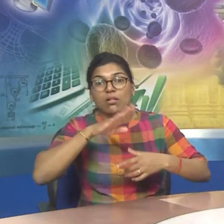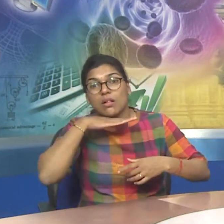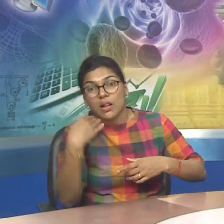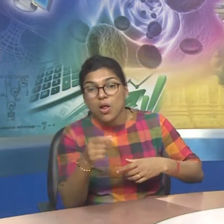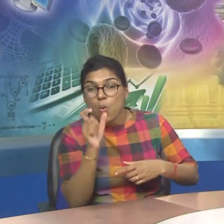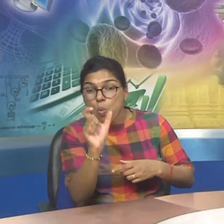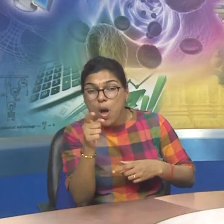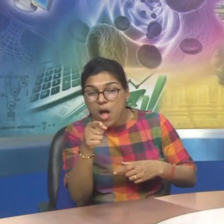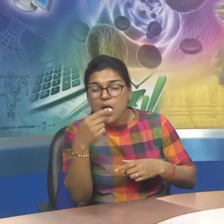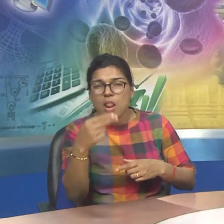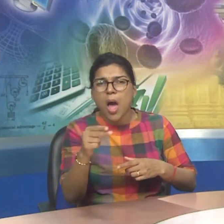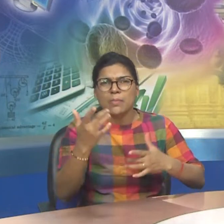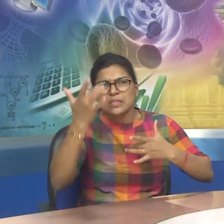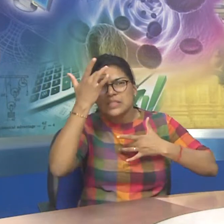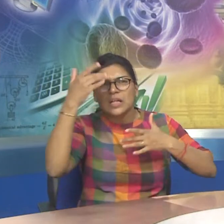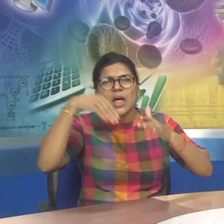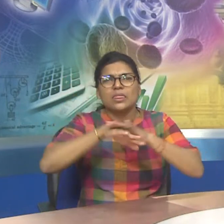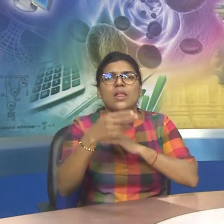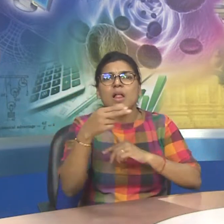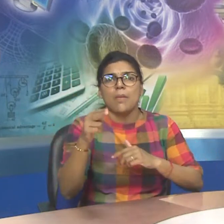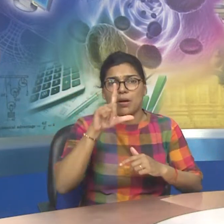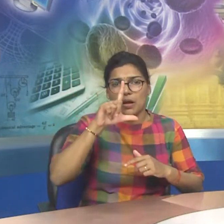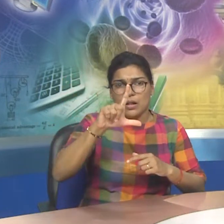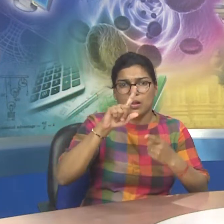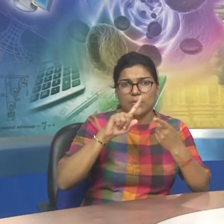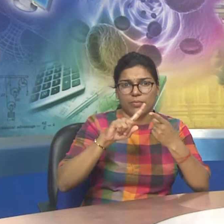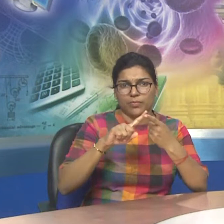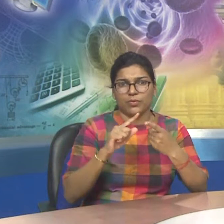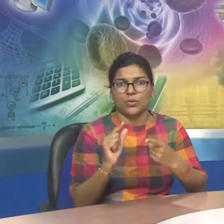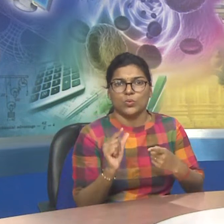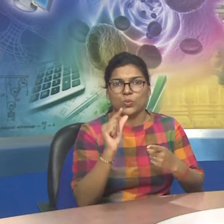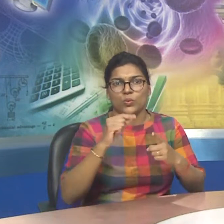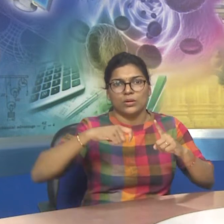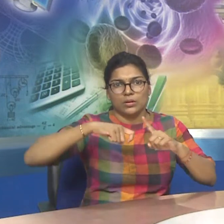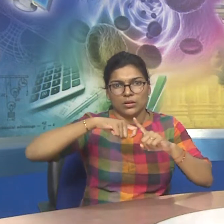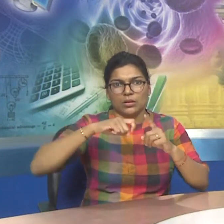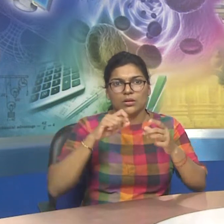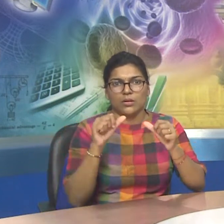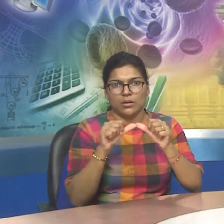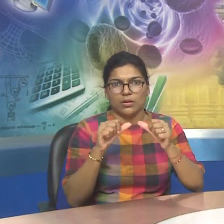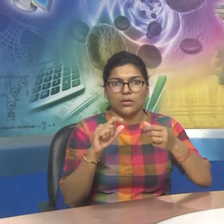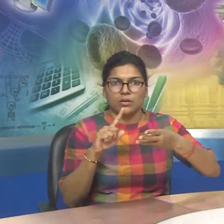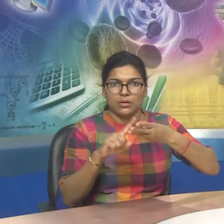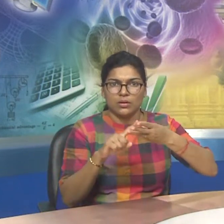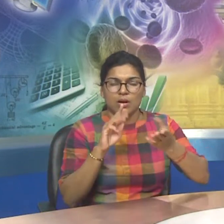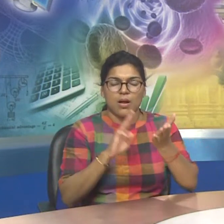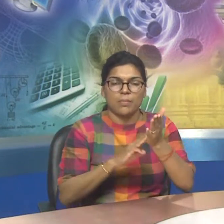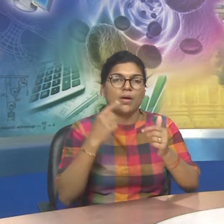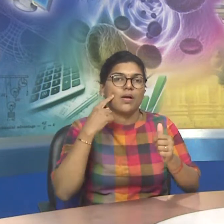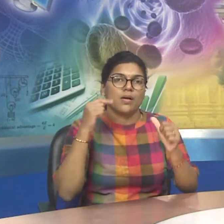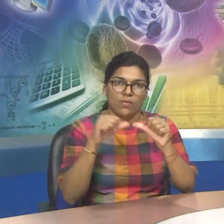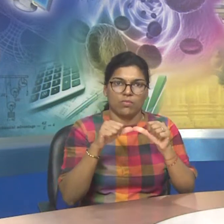leukemia. So that is why that disease is known as atom bomb diseases.